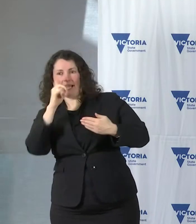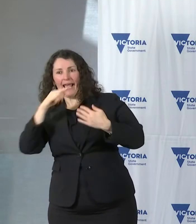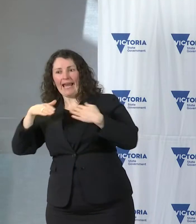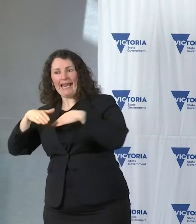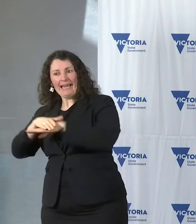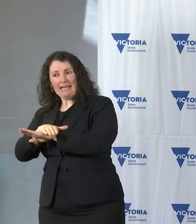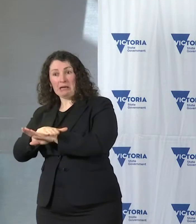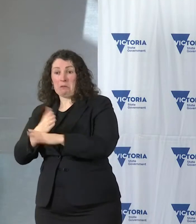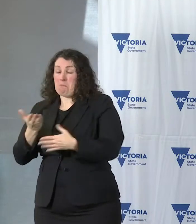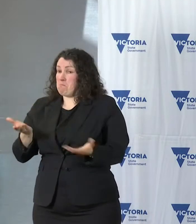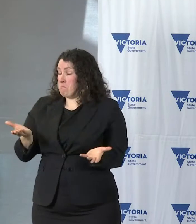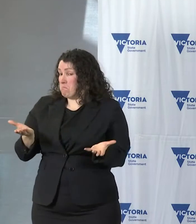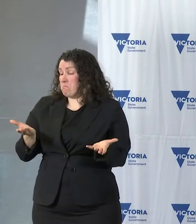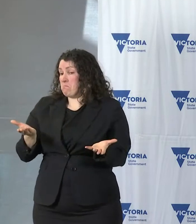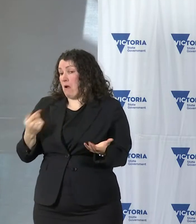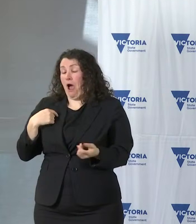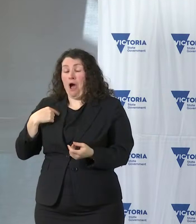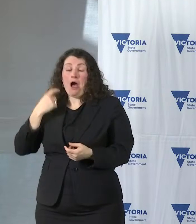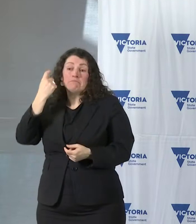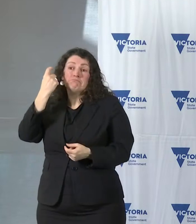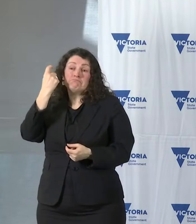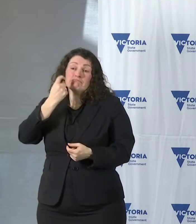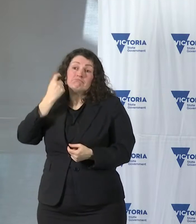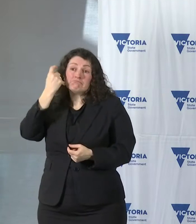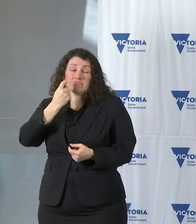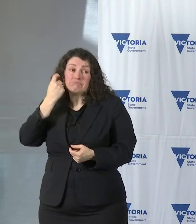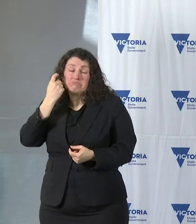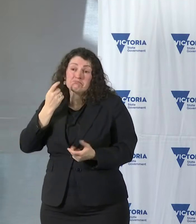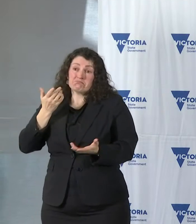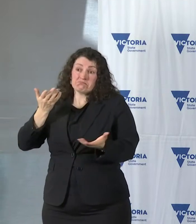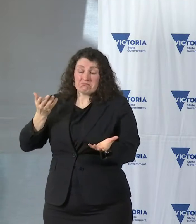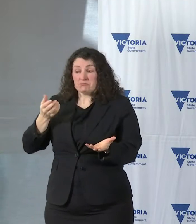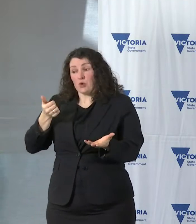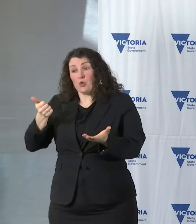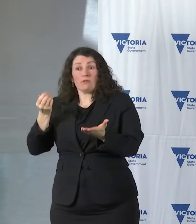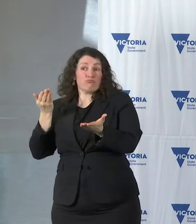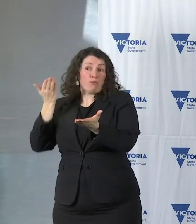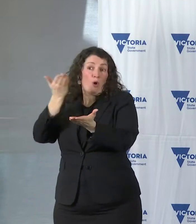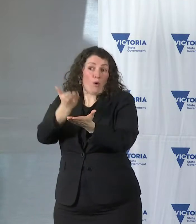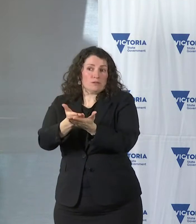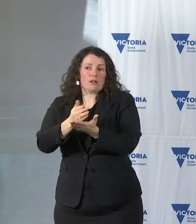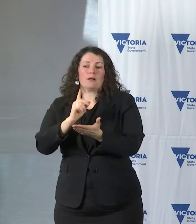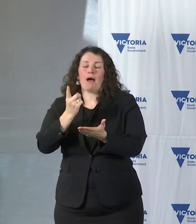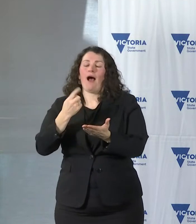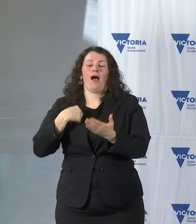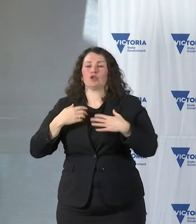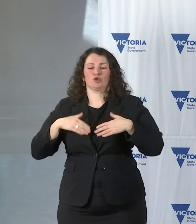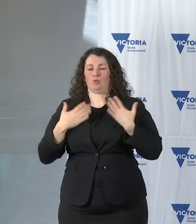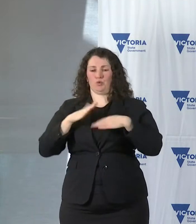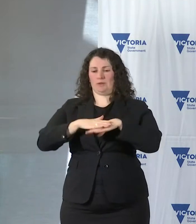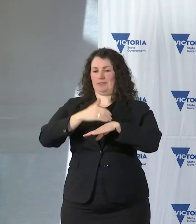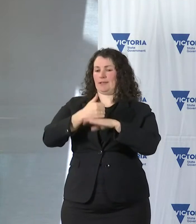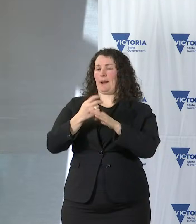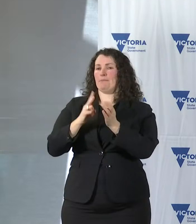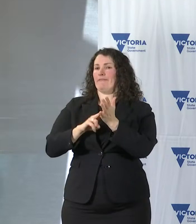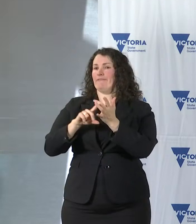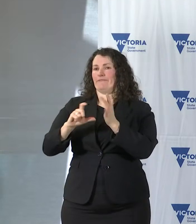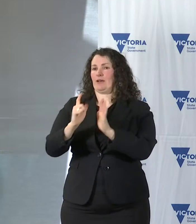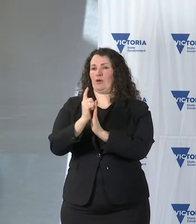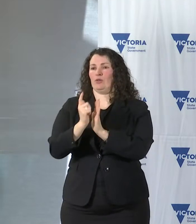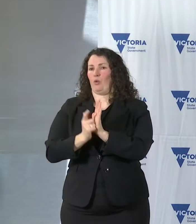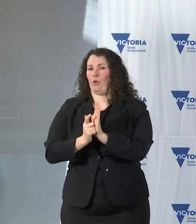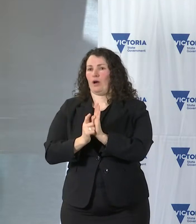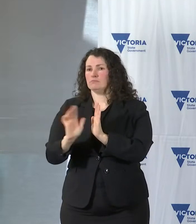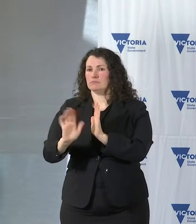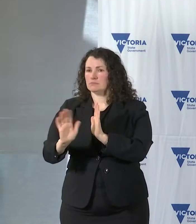need, clearly, is a nationally consistent approach to that, all of which is predicated on the basis that we've